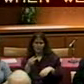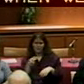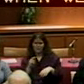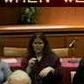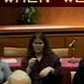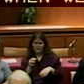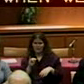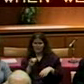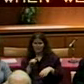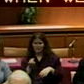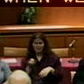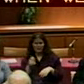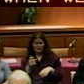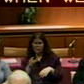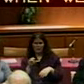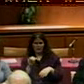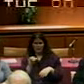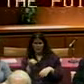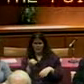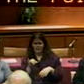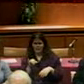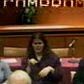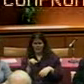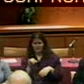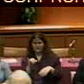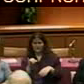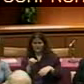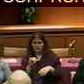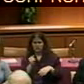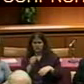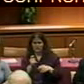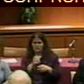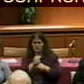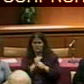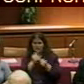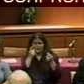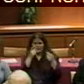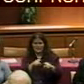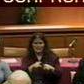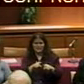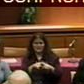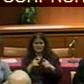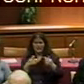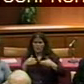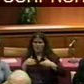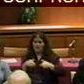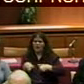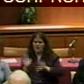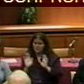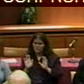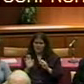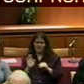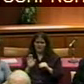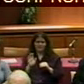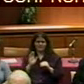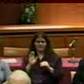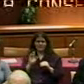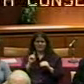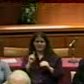so that we can get to a consensus. I don't want to compromise our telecommunication rights. And so